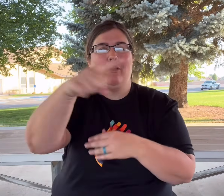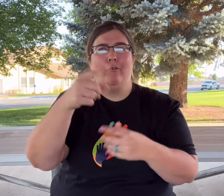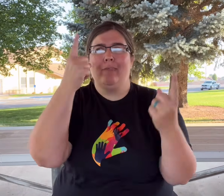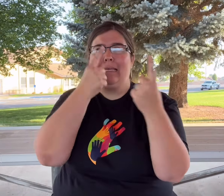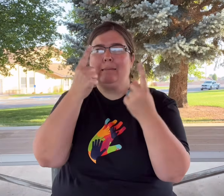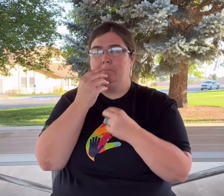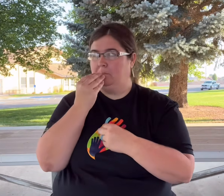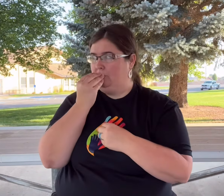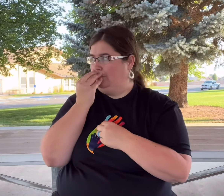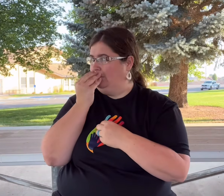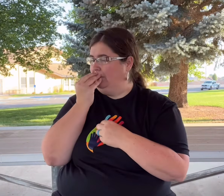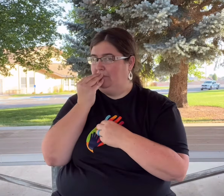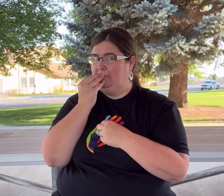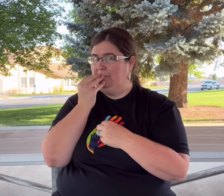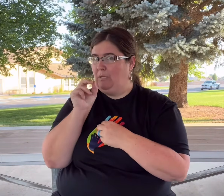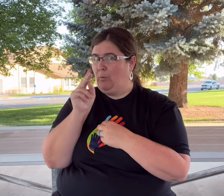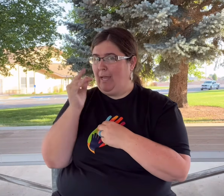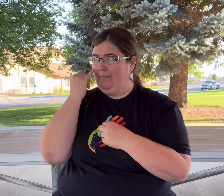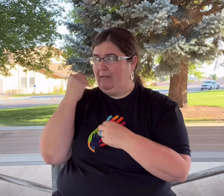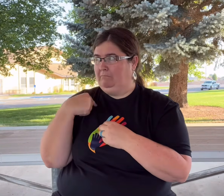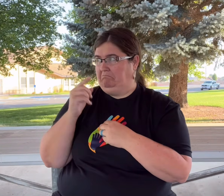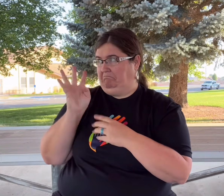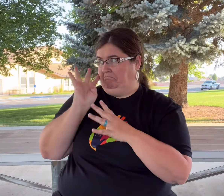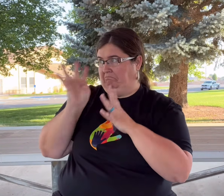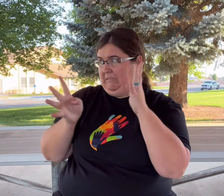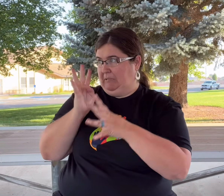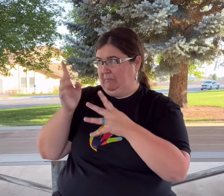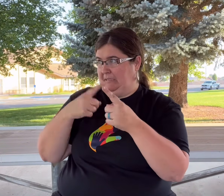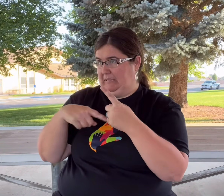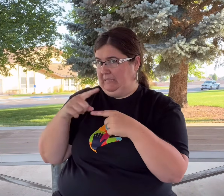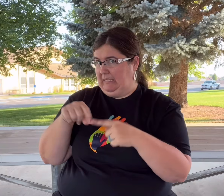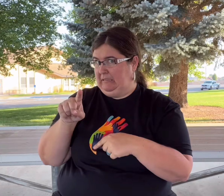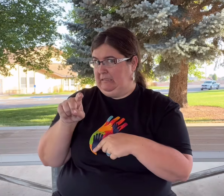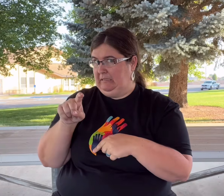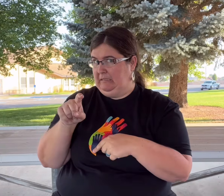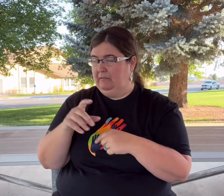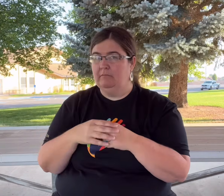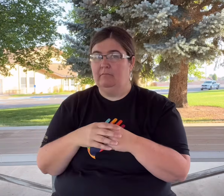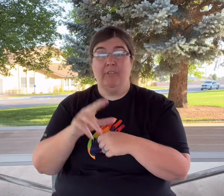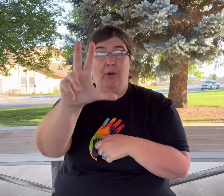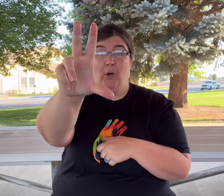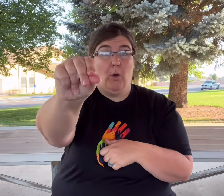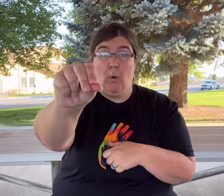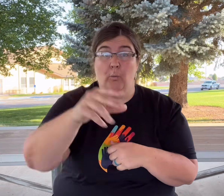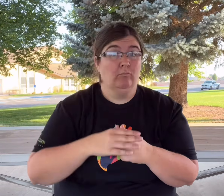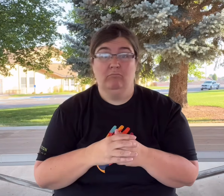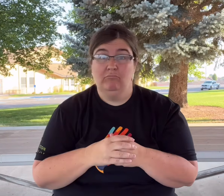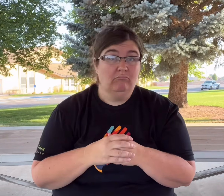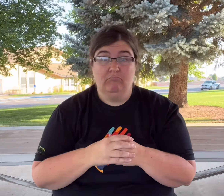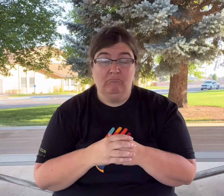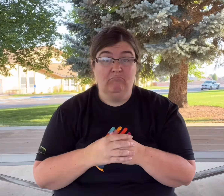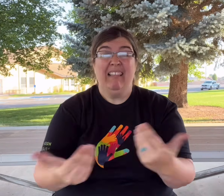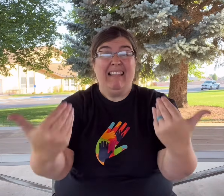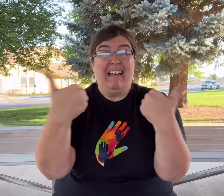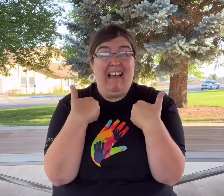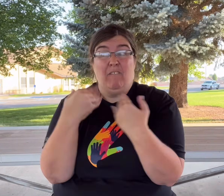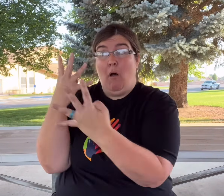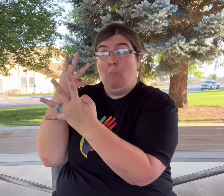Some of you may have wondered, is it okay if I just make up a sign in ASL? No, it is not okay. There is